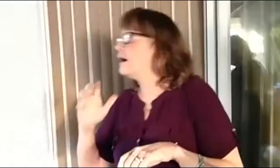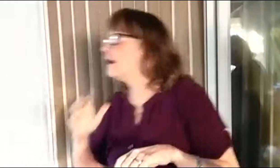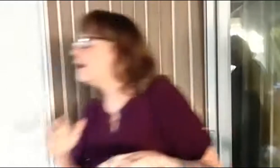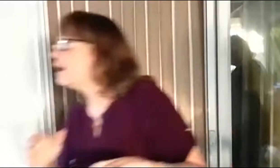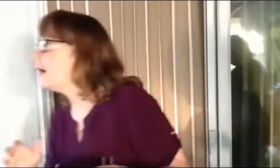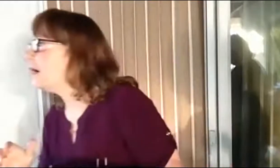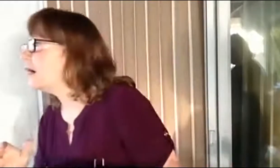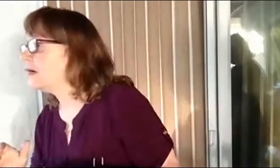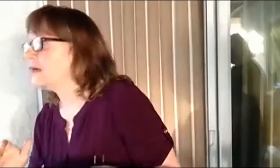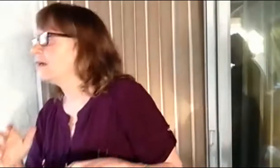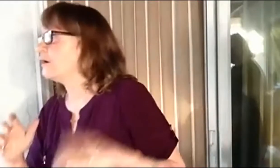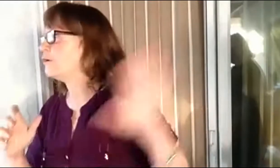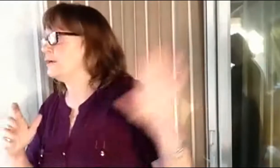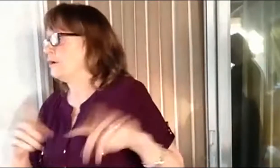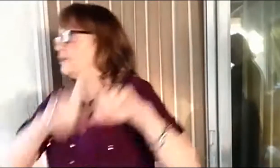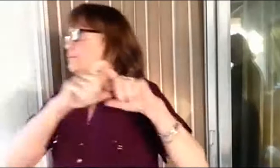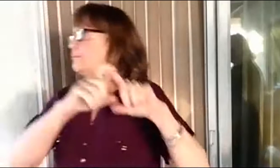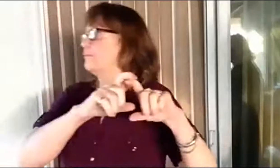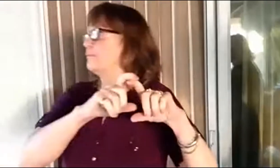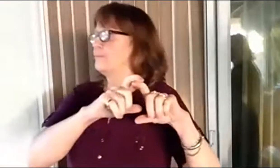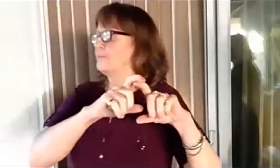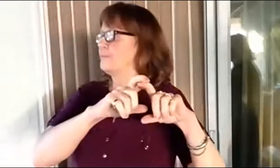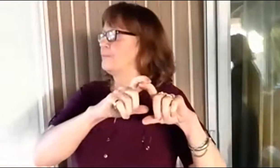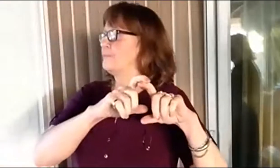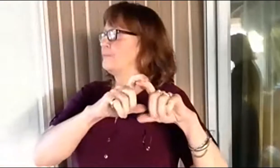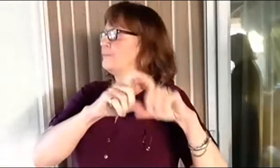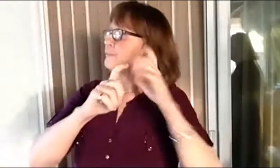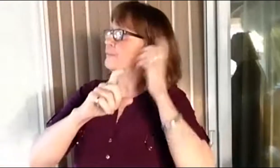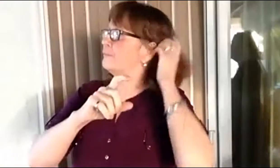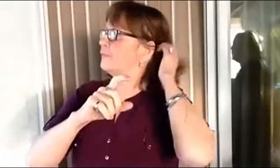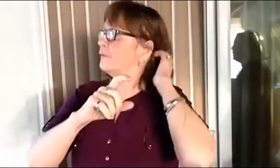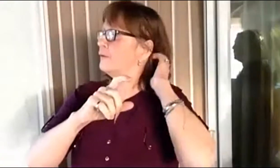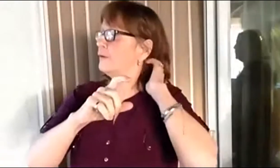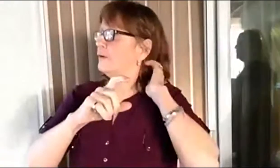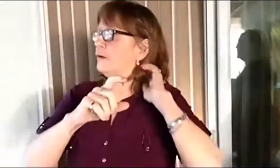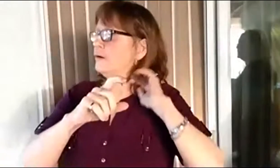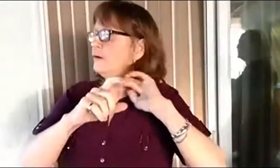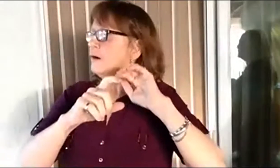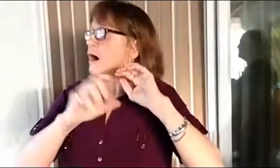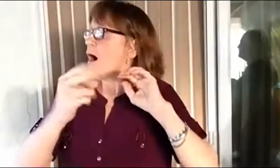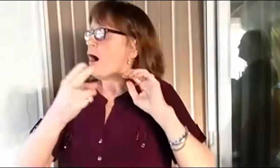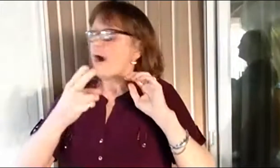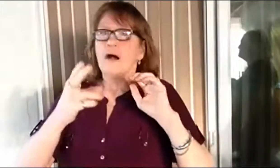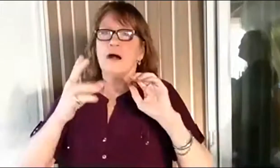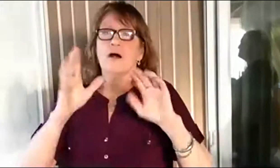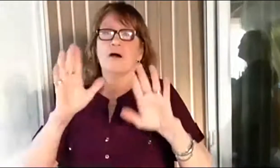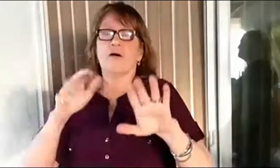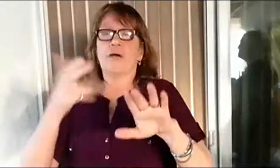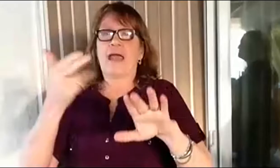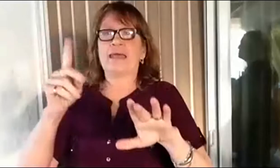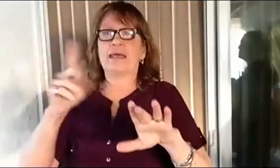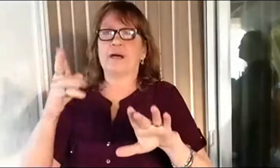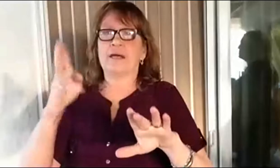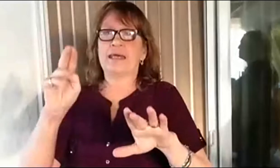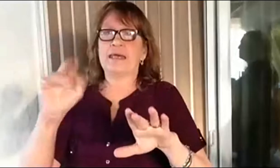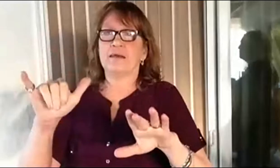Lions newsletter editor. Just Hold stop for a on, second. hold on. Tell them Klopping submitted a video and I left it out somehow. Oh,